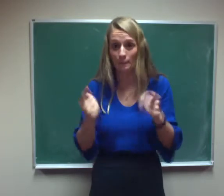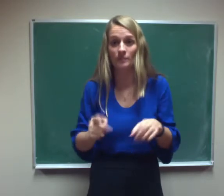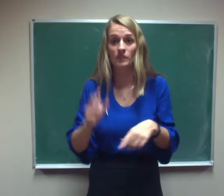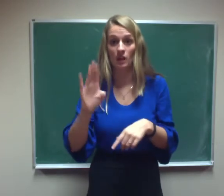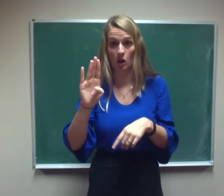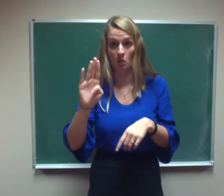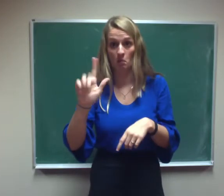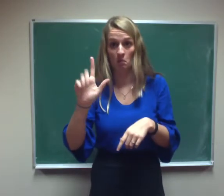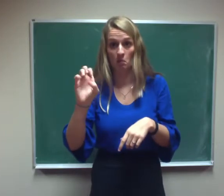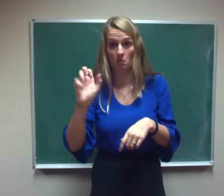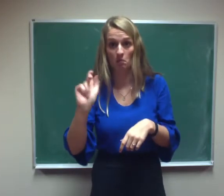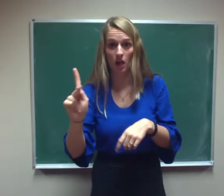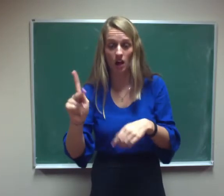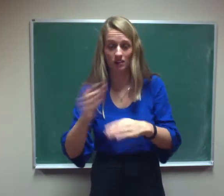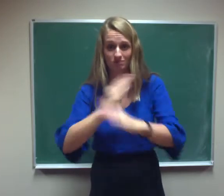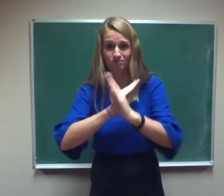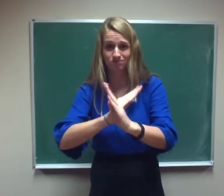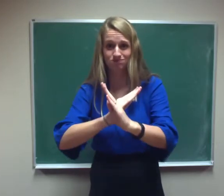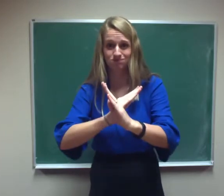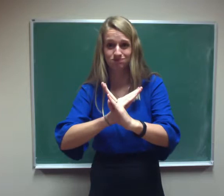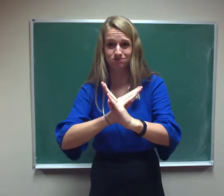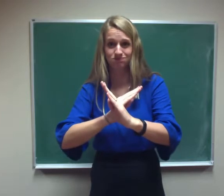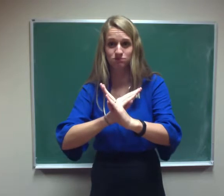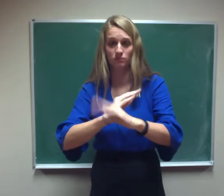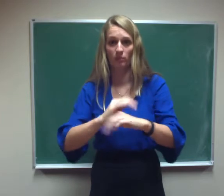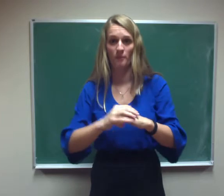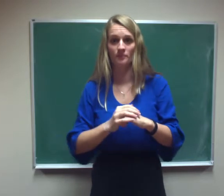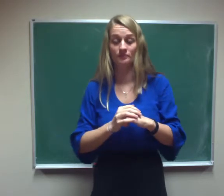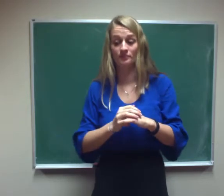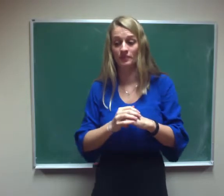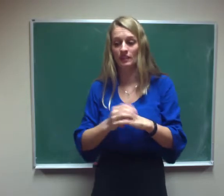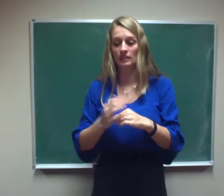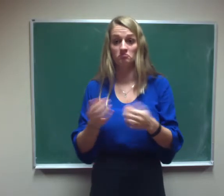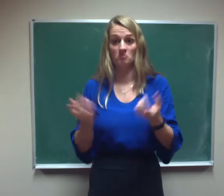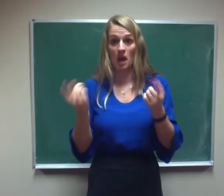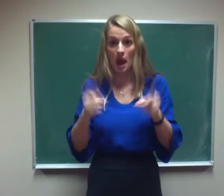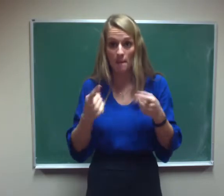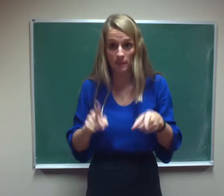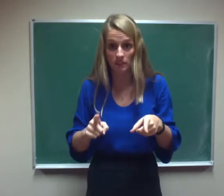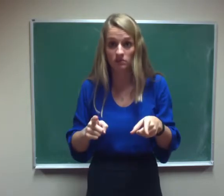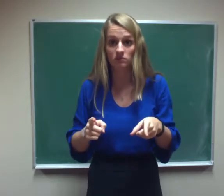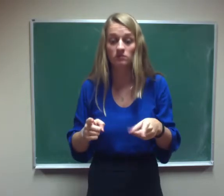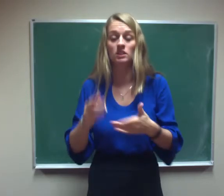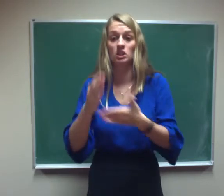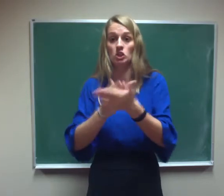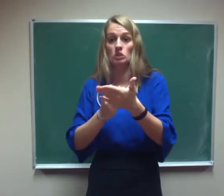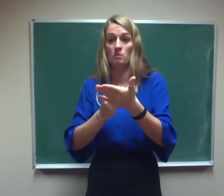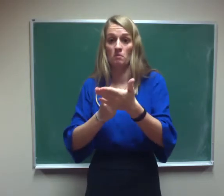become hindered or inactivated, certain regions of the heart cannot be stimulated. Last but not least, from